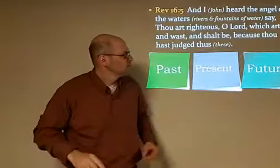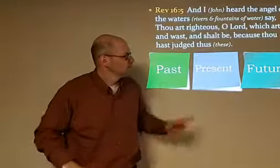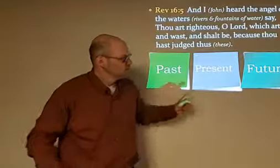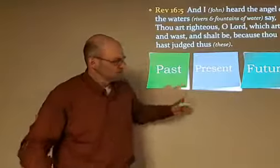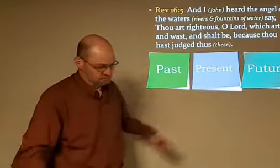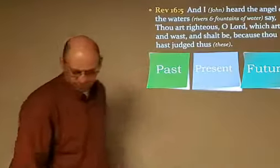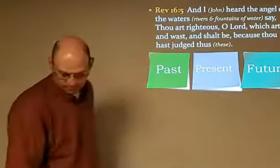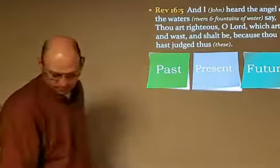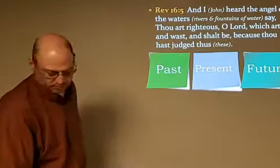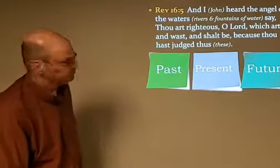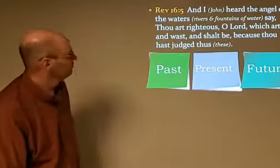who rejected you."